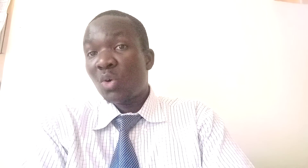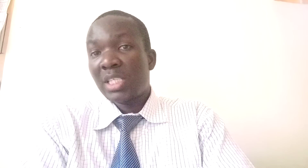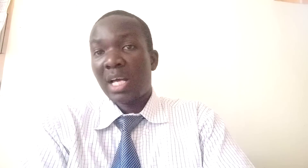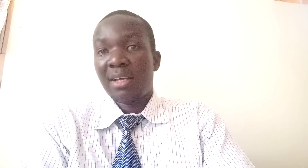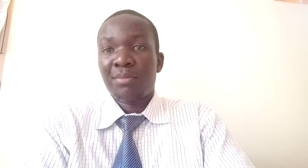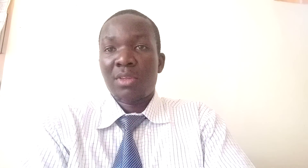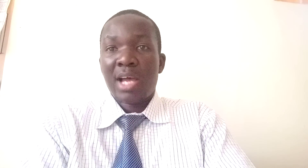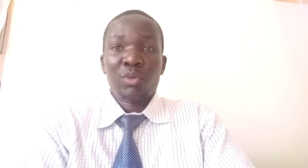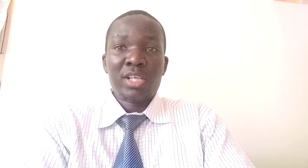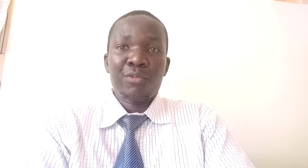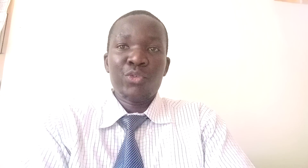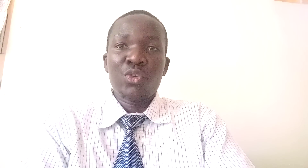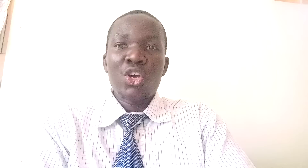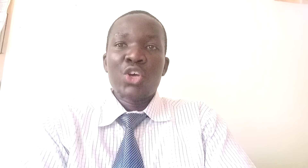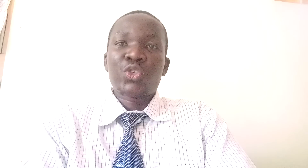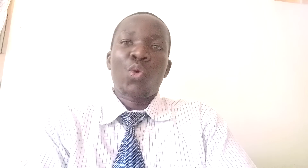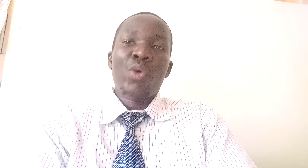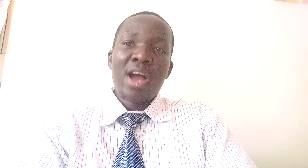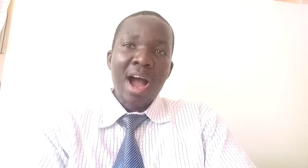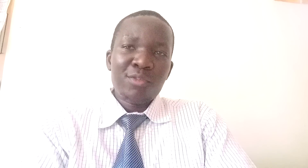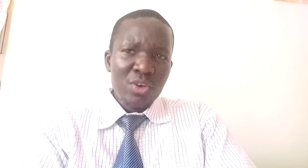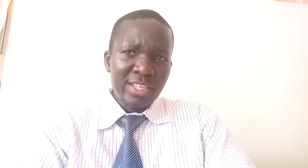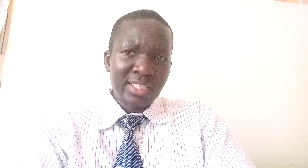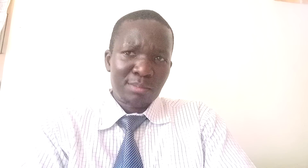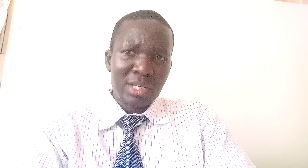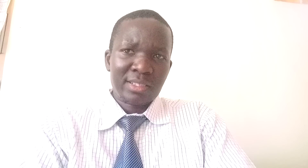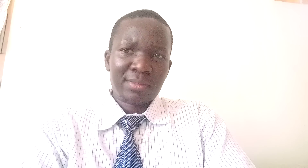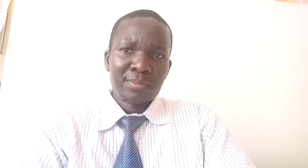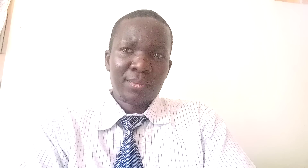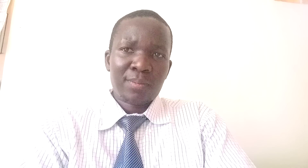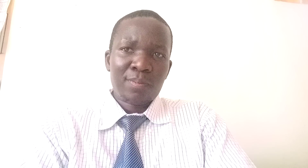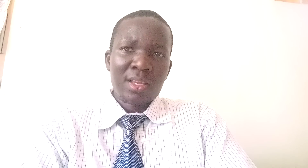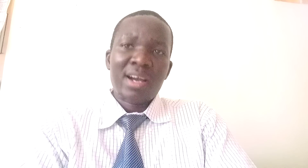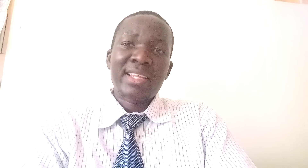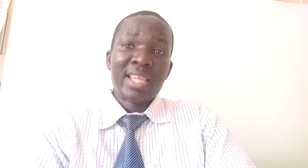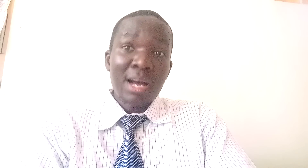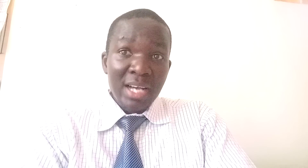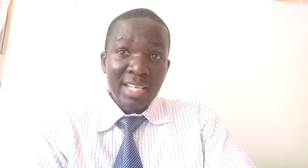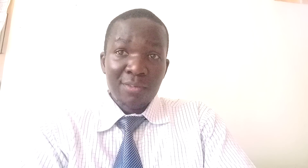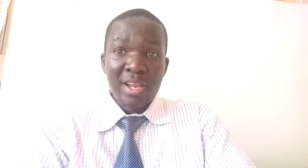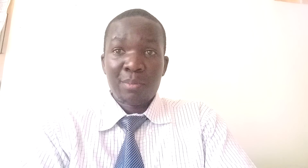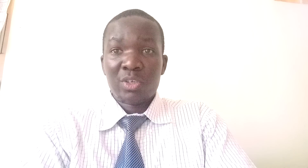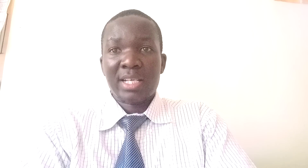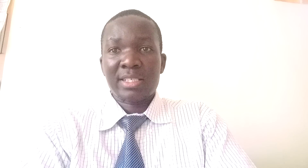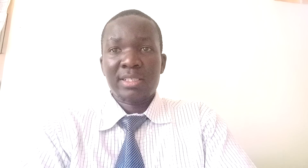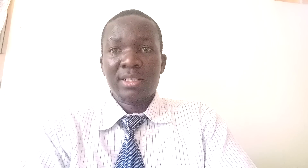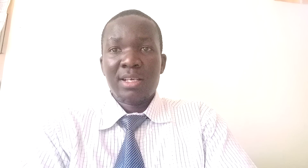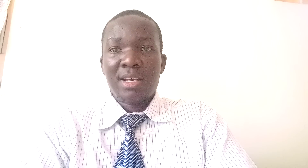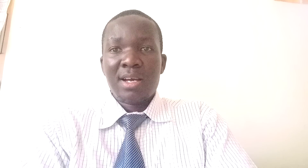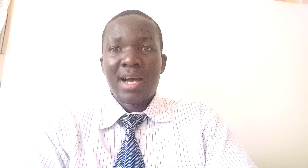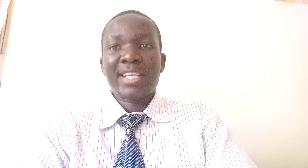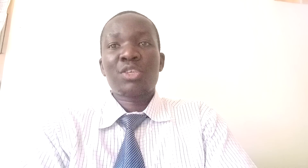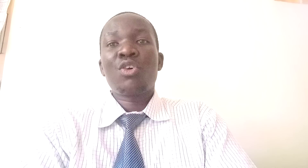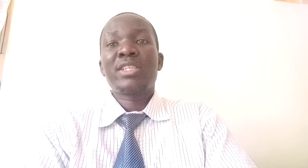water, and what have you. So we have to know these numbers. The numbers are very important. And there's